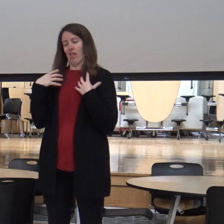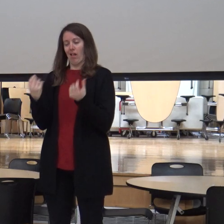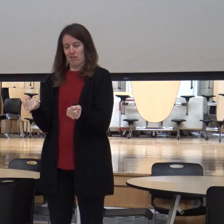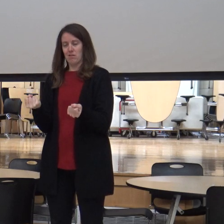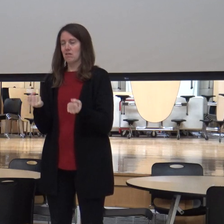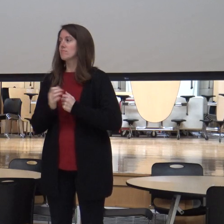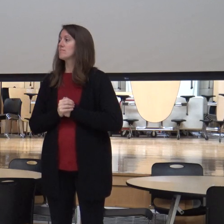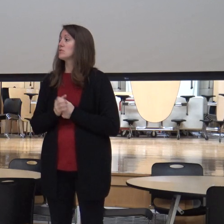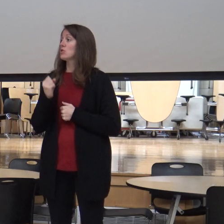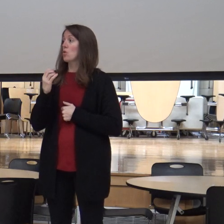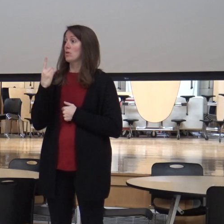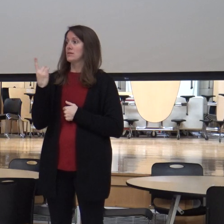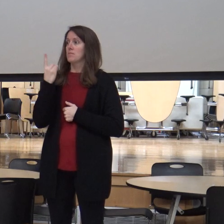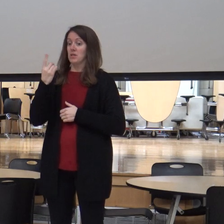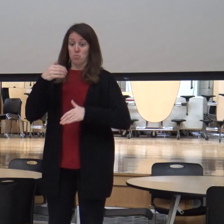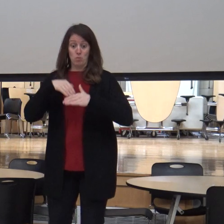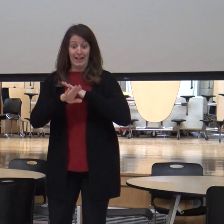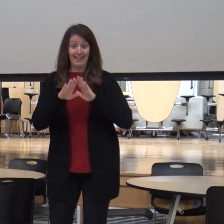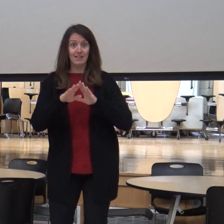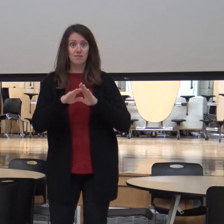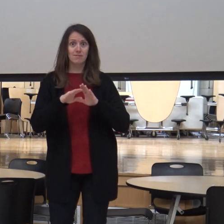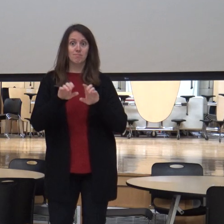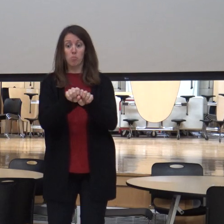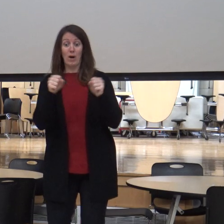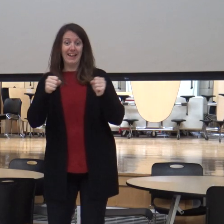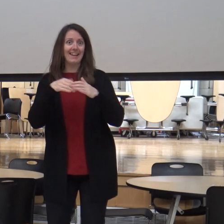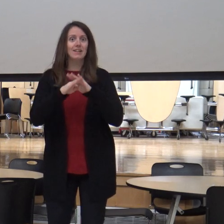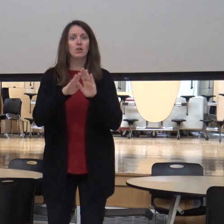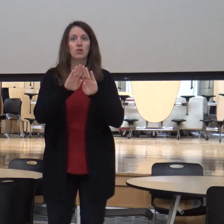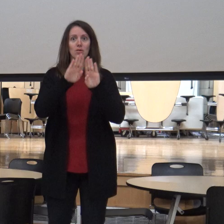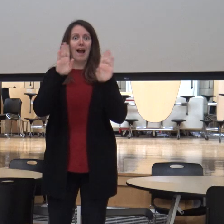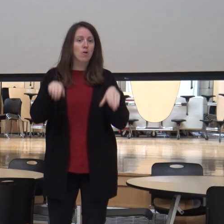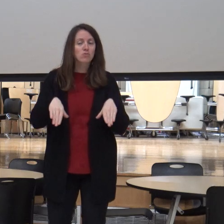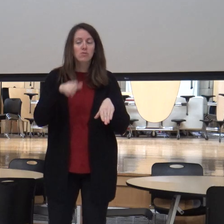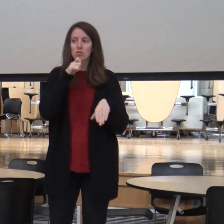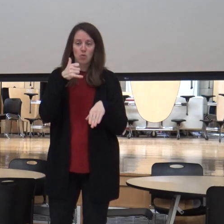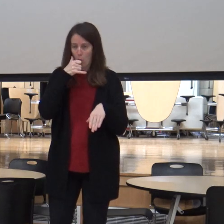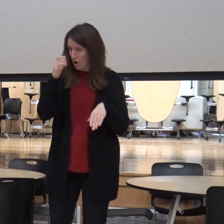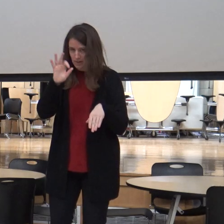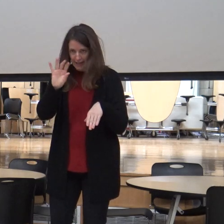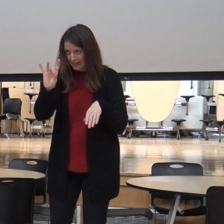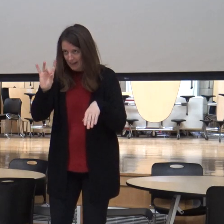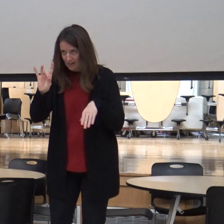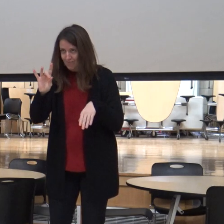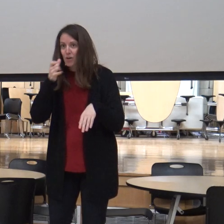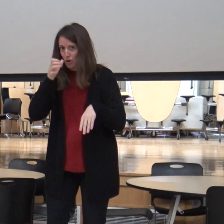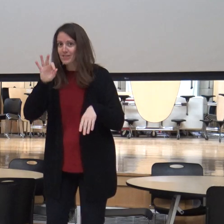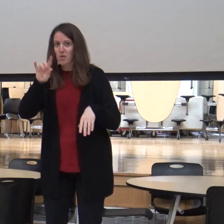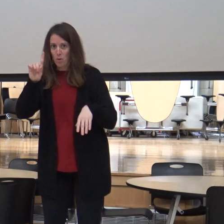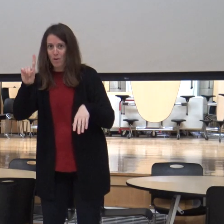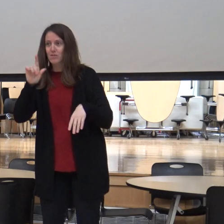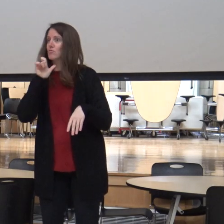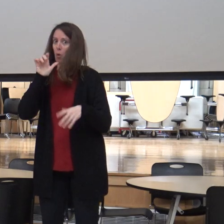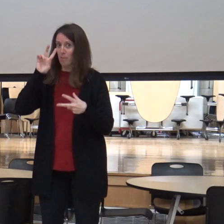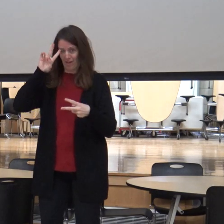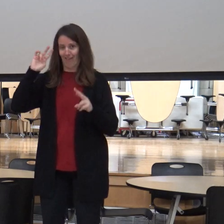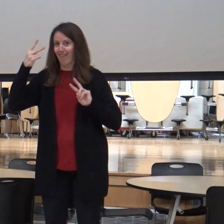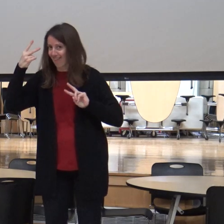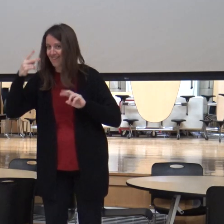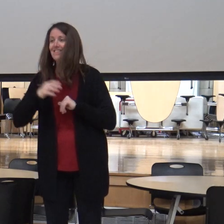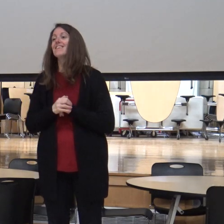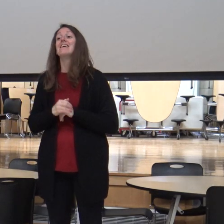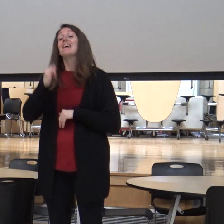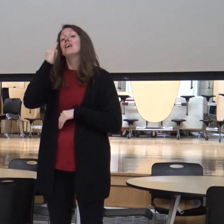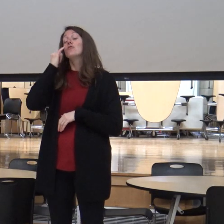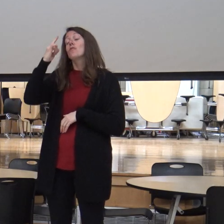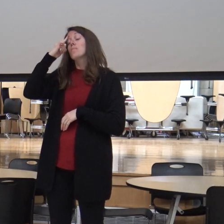So somebody's breaking into your place. They got it done, don't call 988, call 911. Don't mix them up, right? You're having a mental